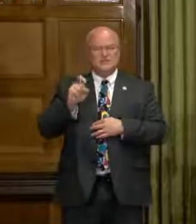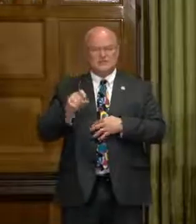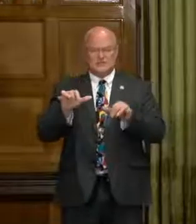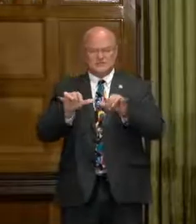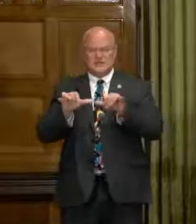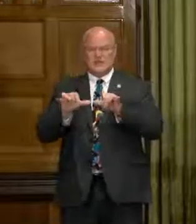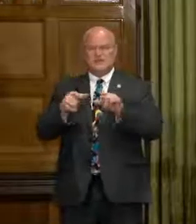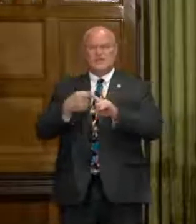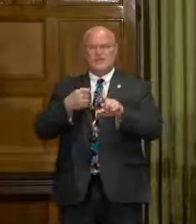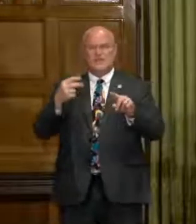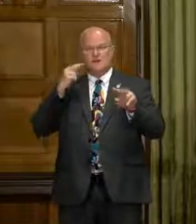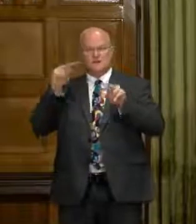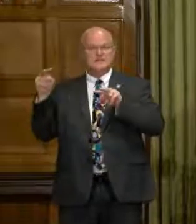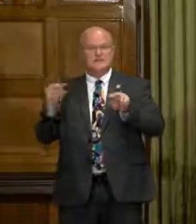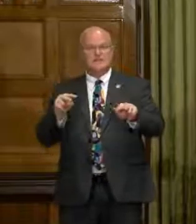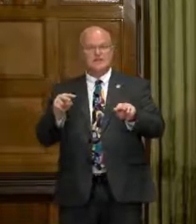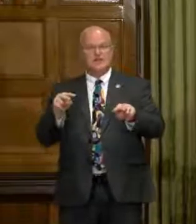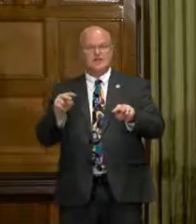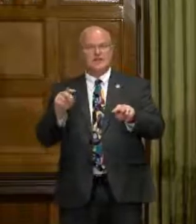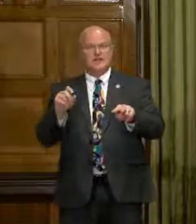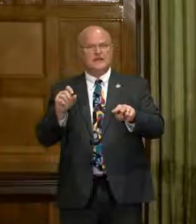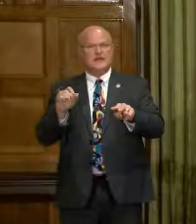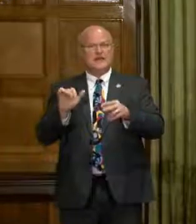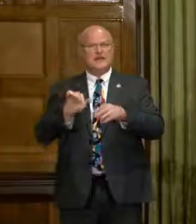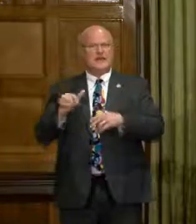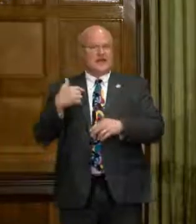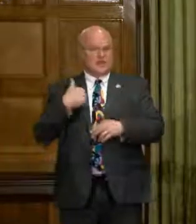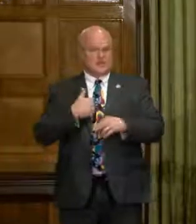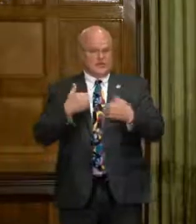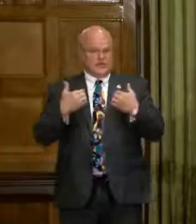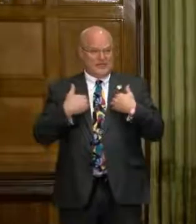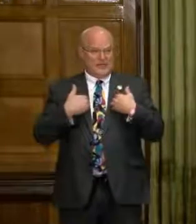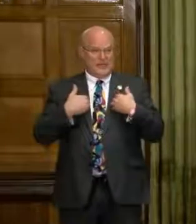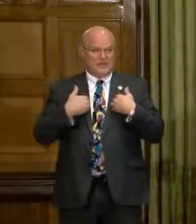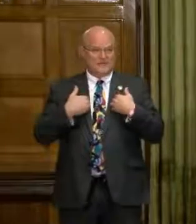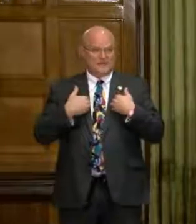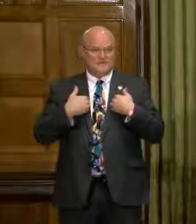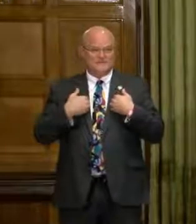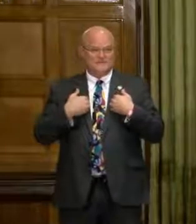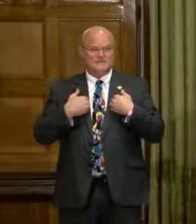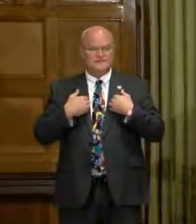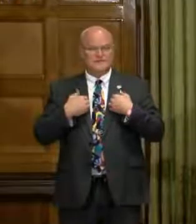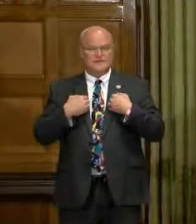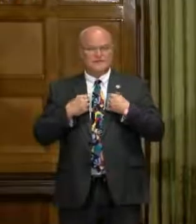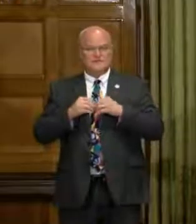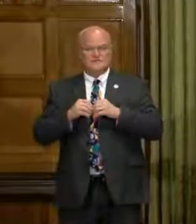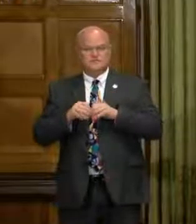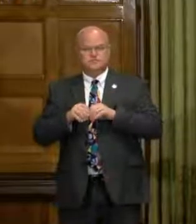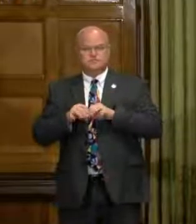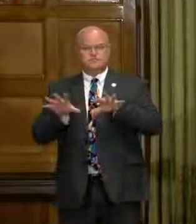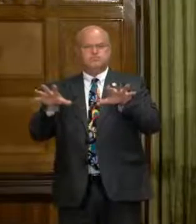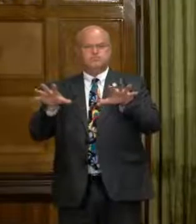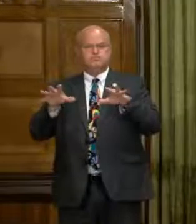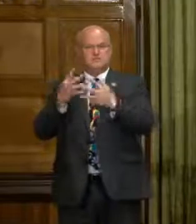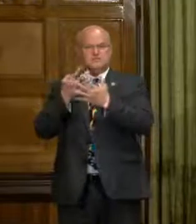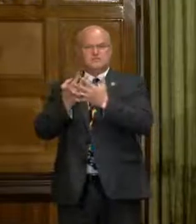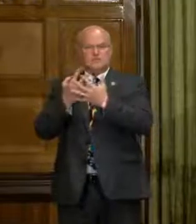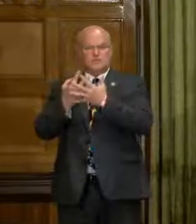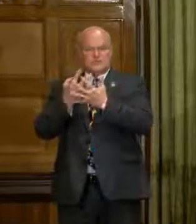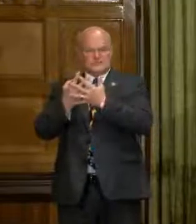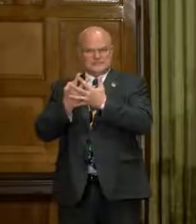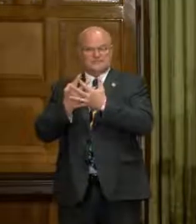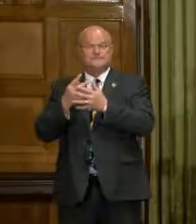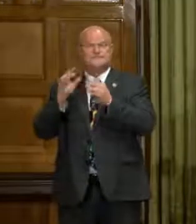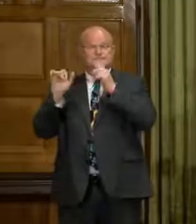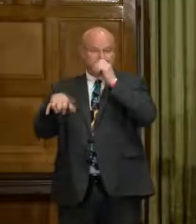to measure it from the standpoint like we have a burst in Cummins Prison. Well,